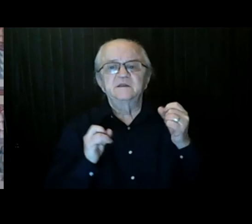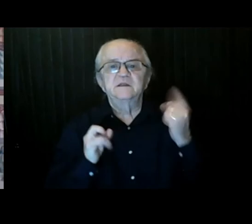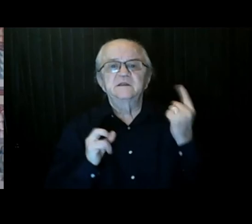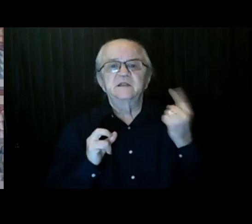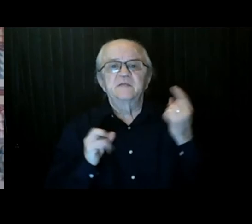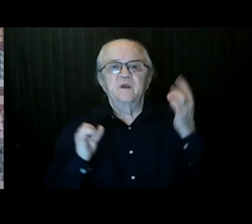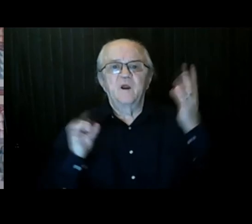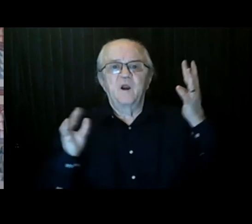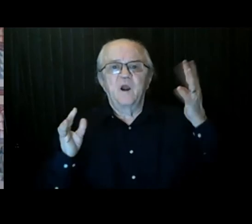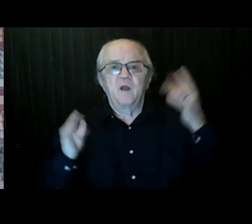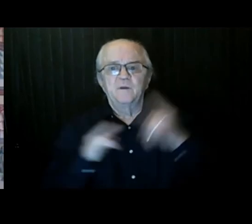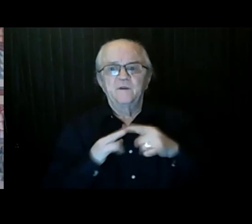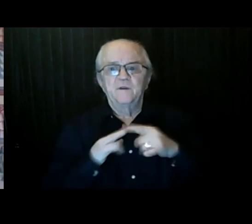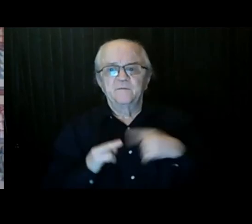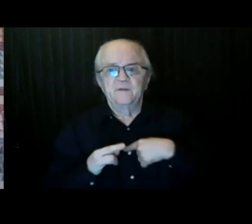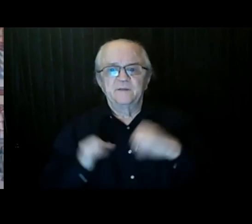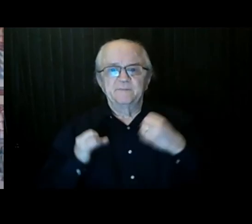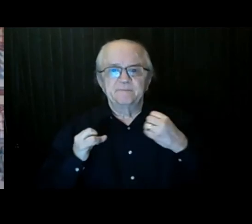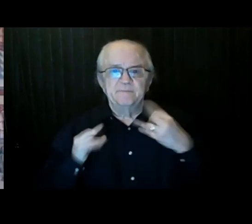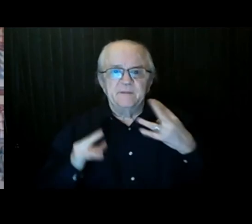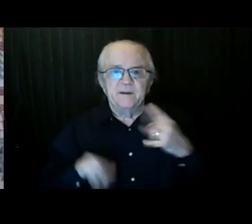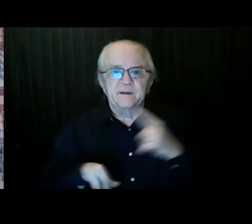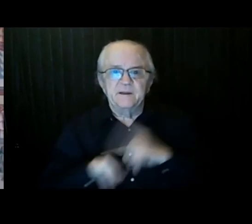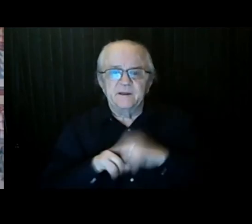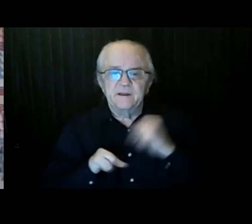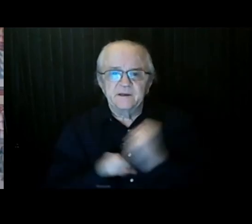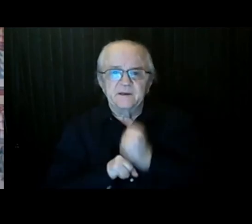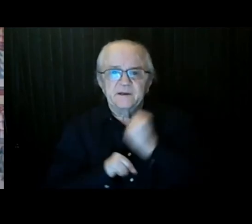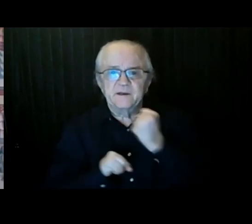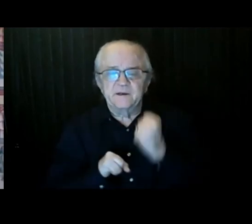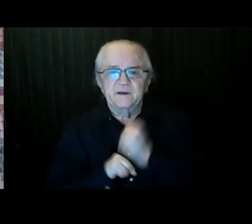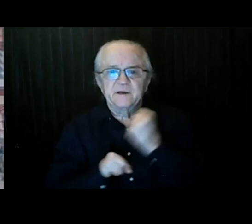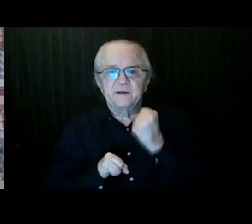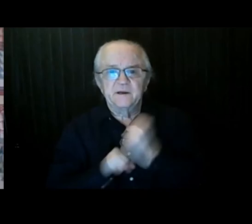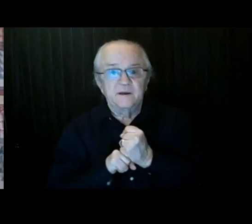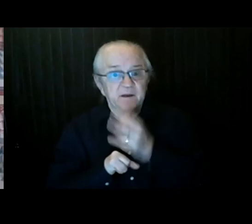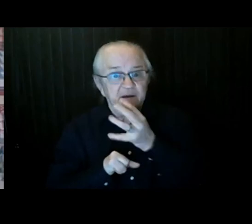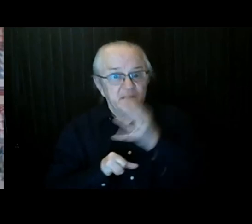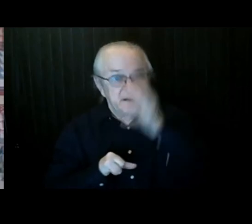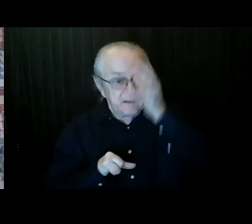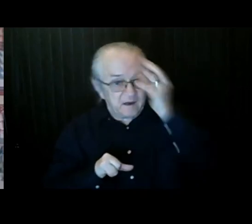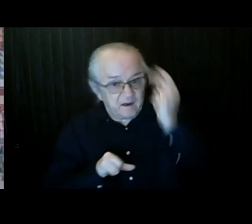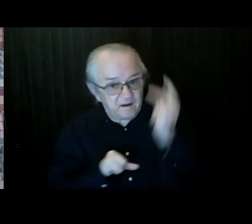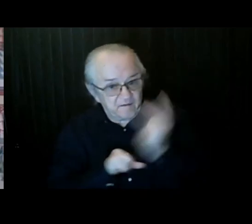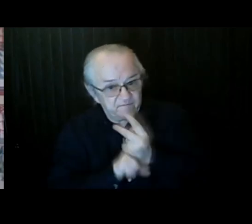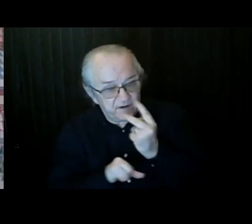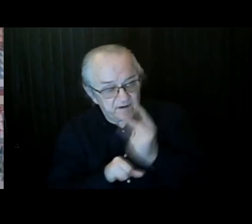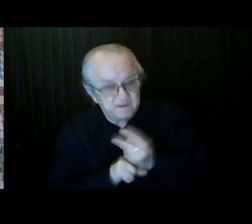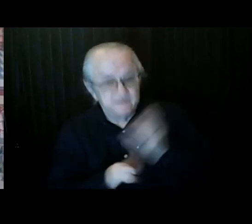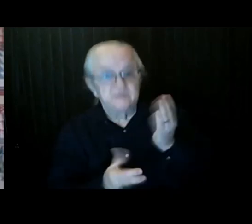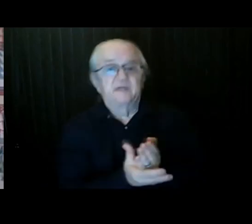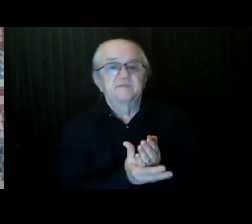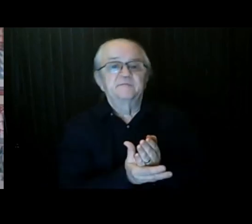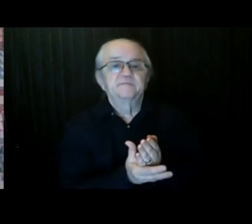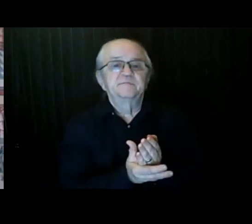over a long period of time. When Dad and Mom figured it out, they stopped it, and Dad took another job in Houston.